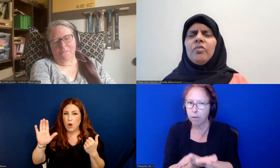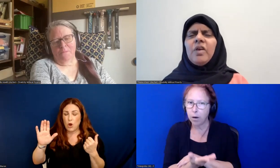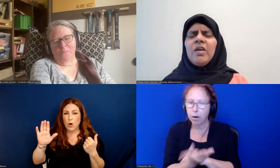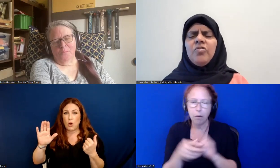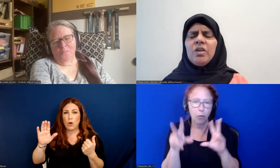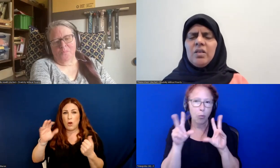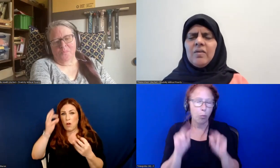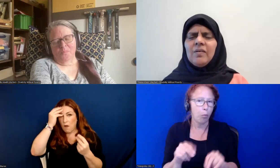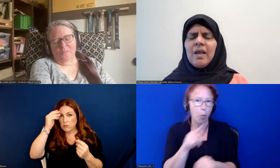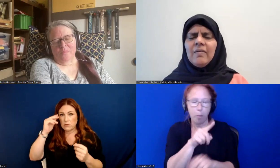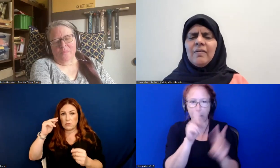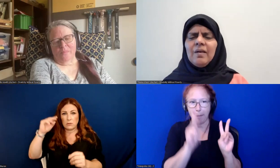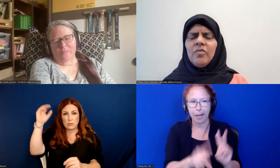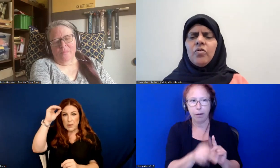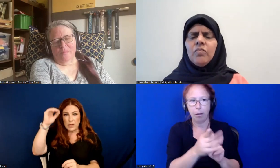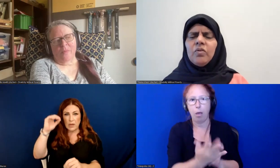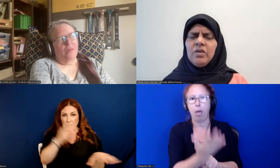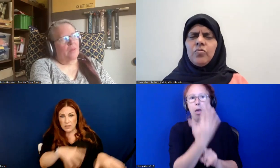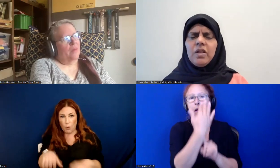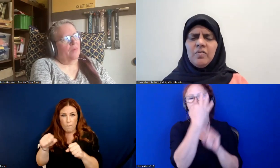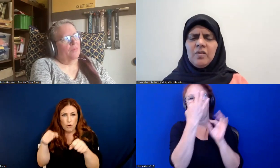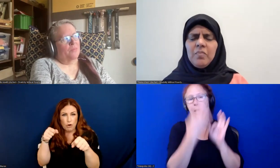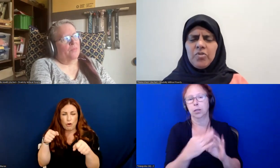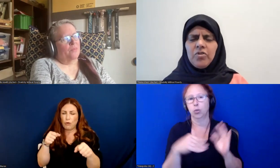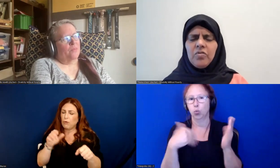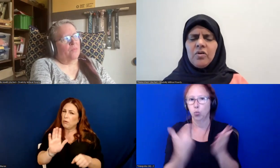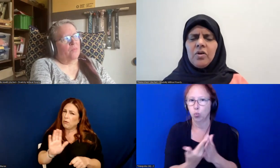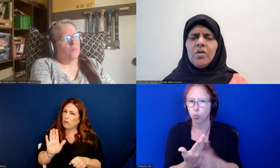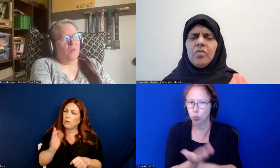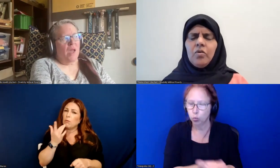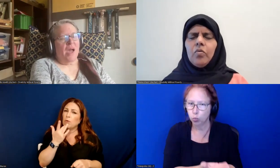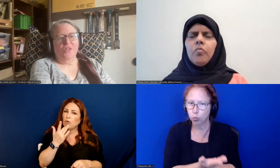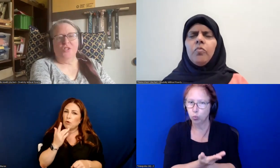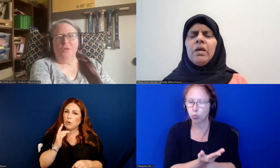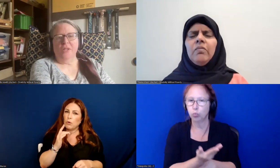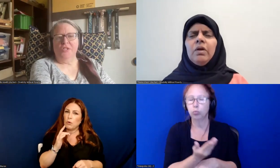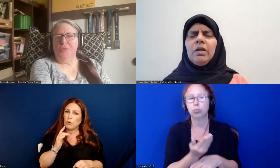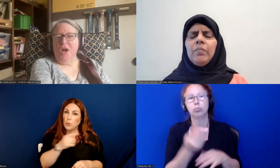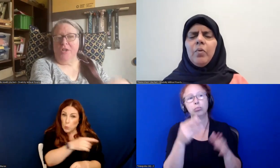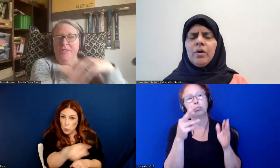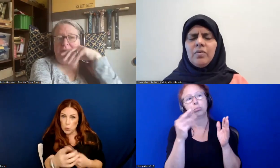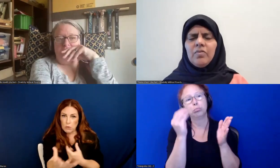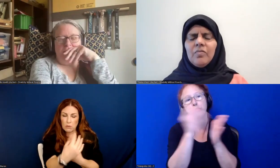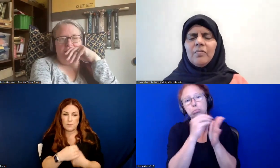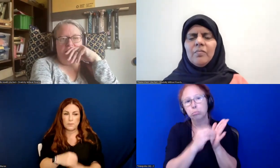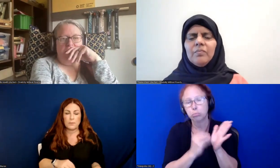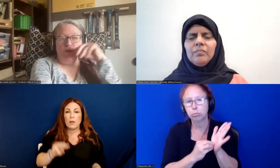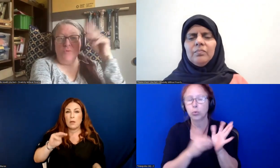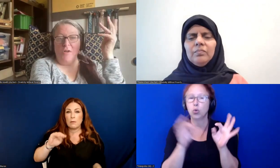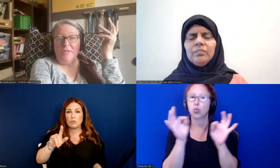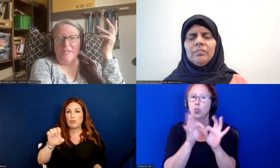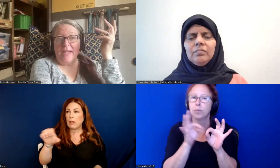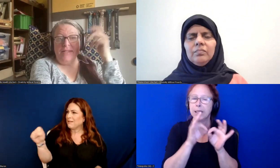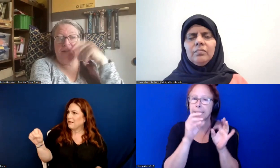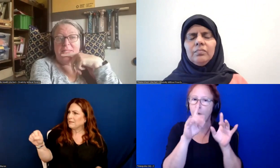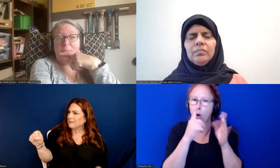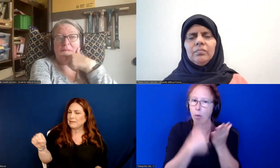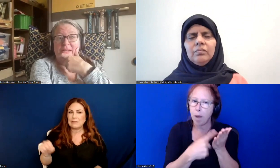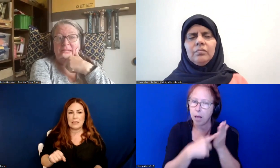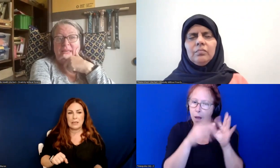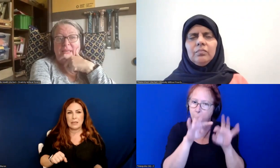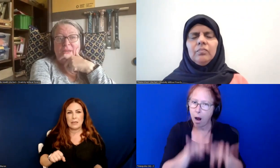the conversation in this case in terms of these written submissions. So Yeah, really, really important. and do not